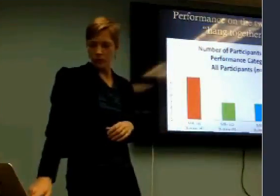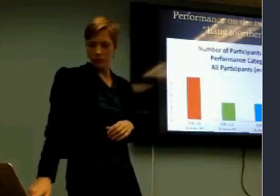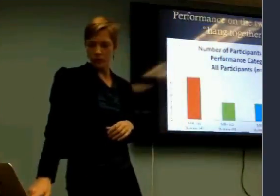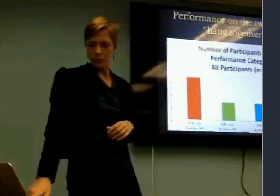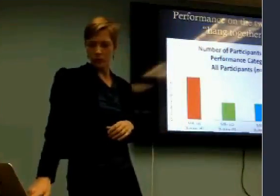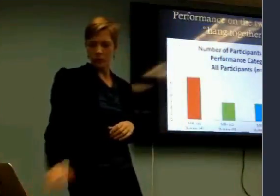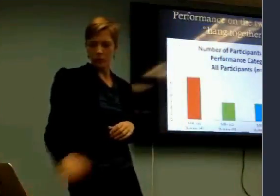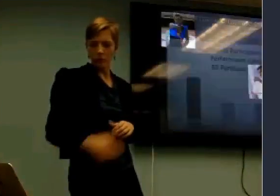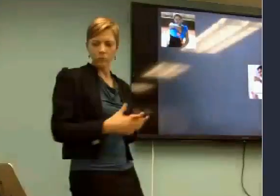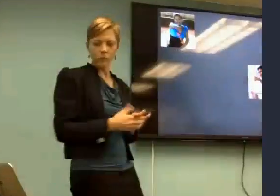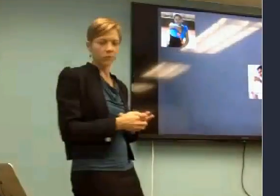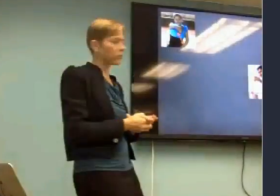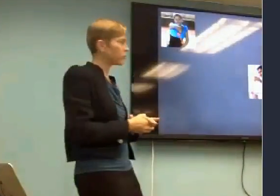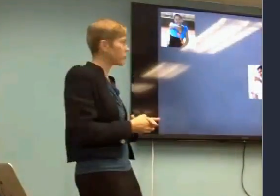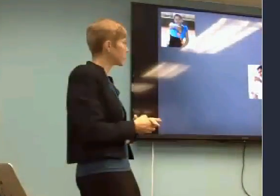mental rotation task.